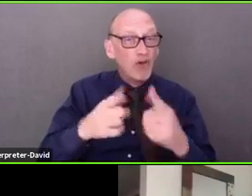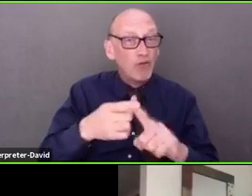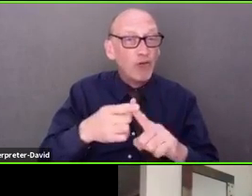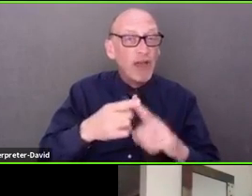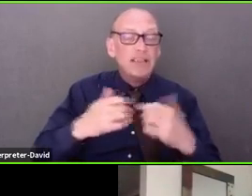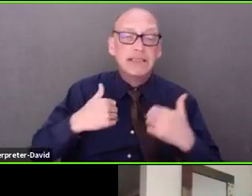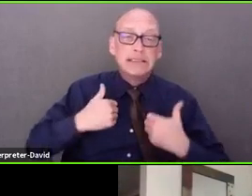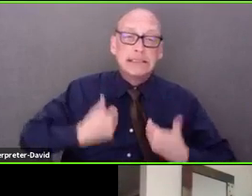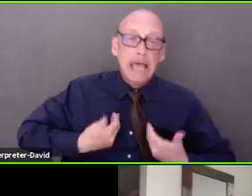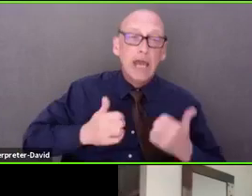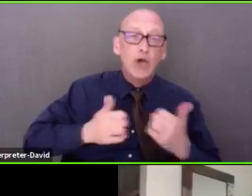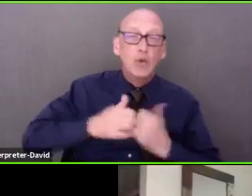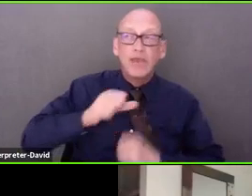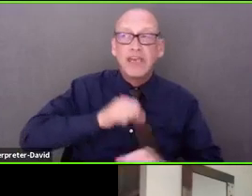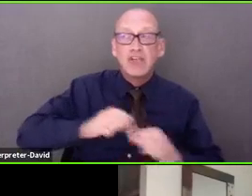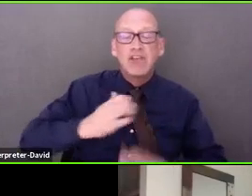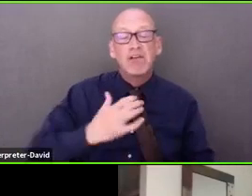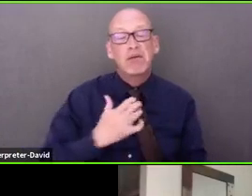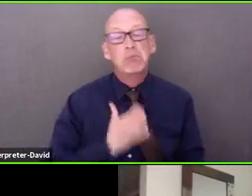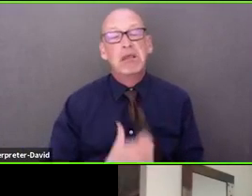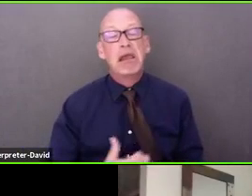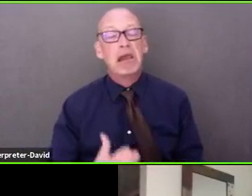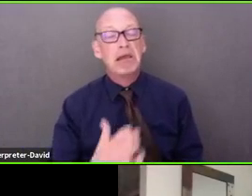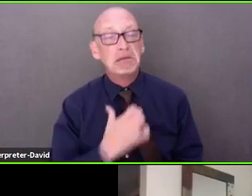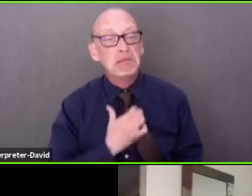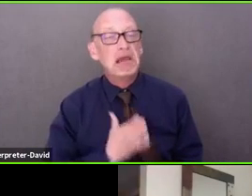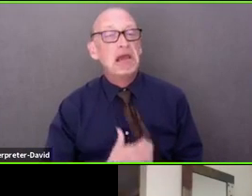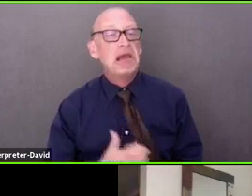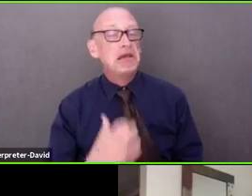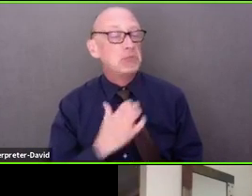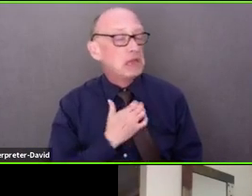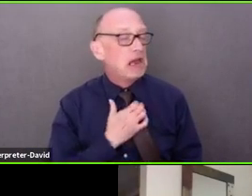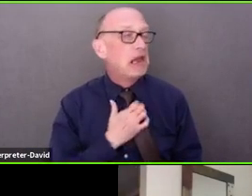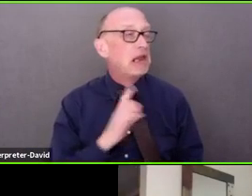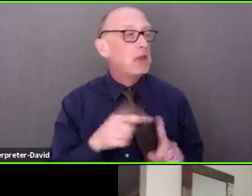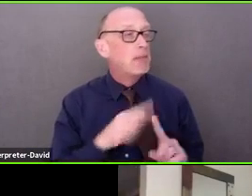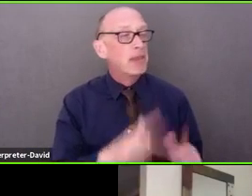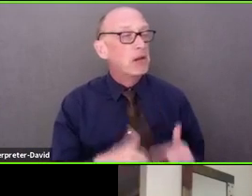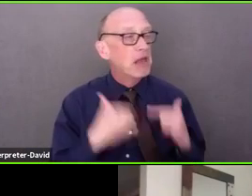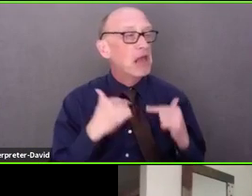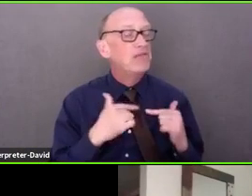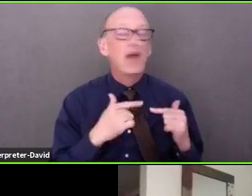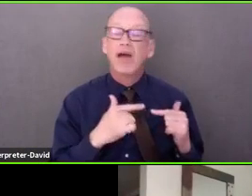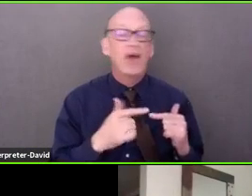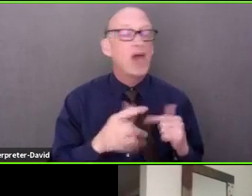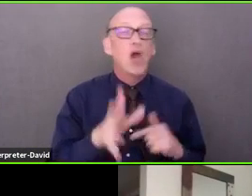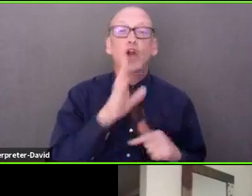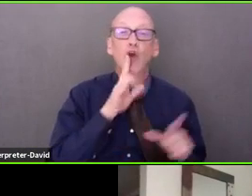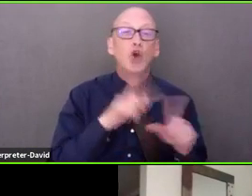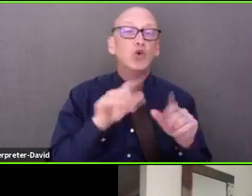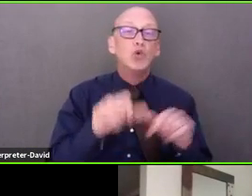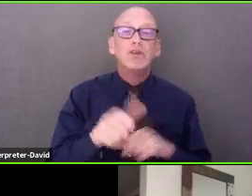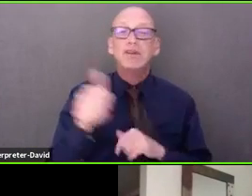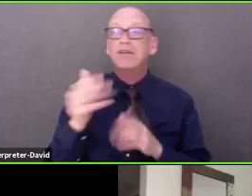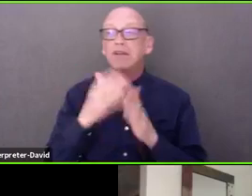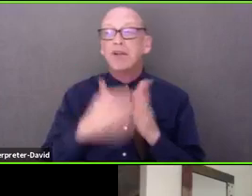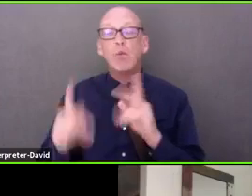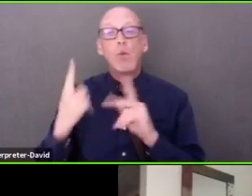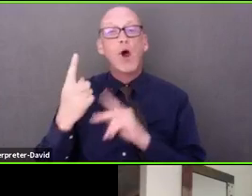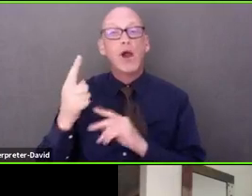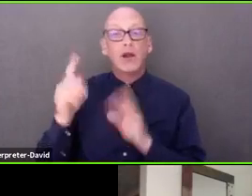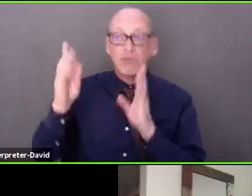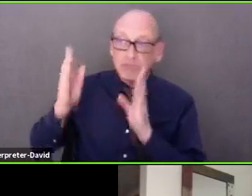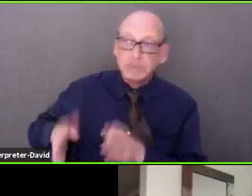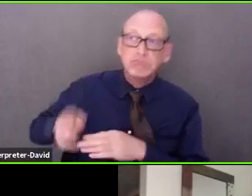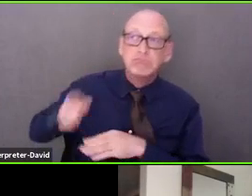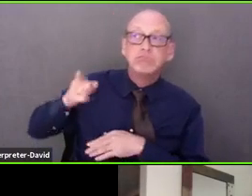each other when they complain about where they might be in their life. So talk to someone that's willing to